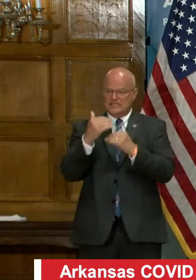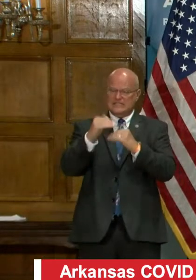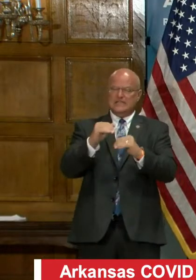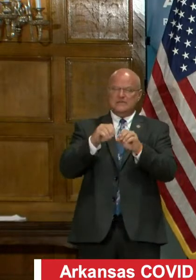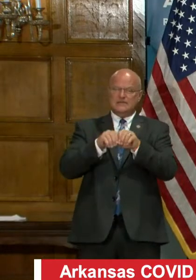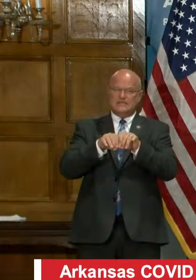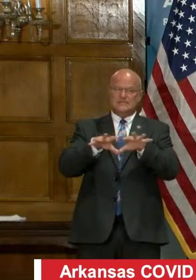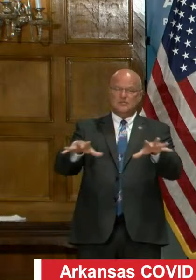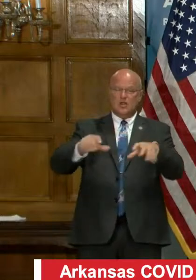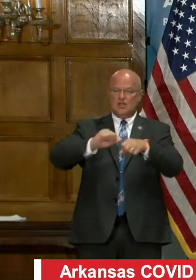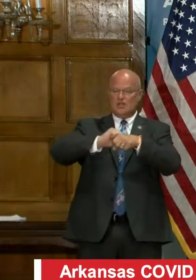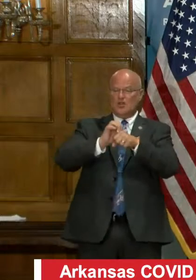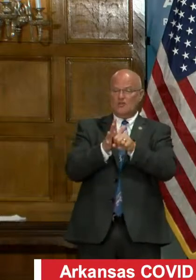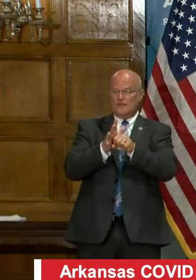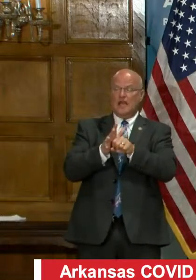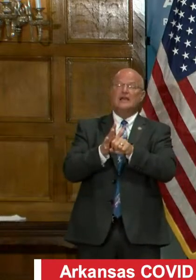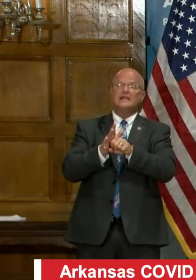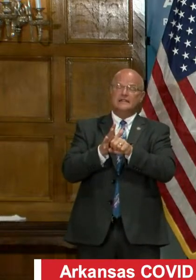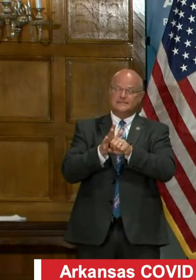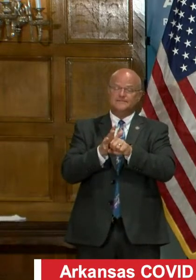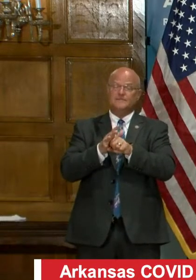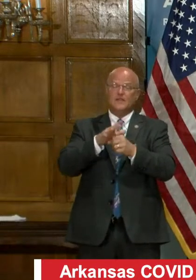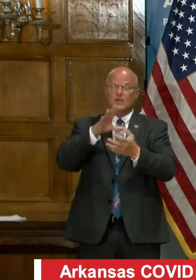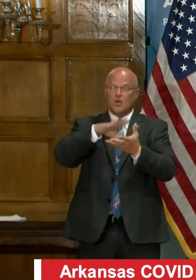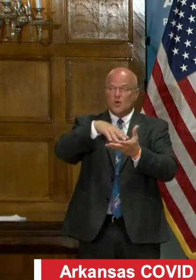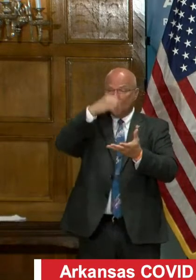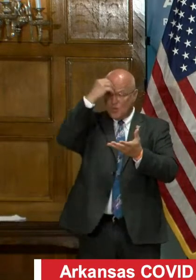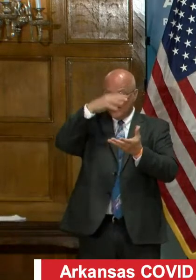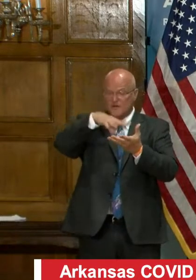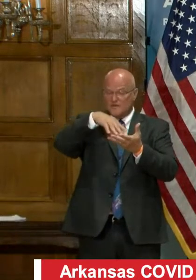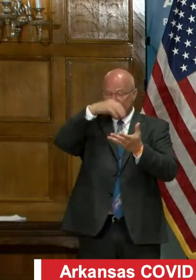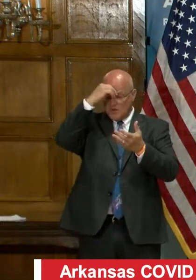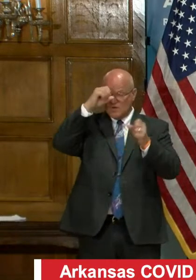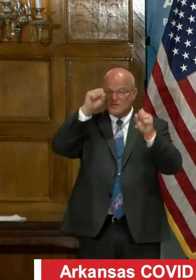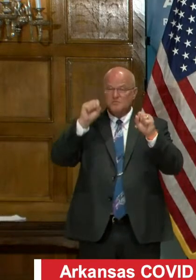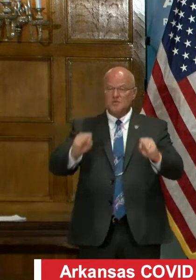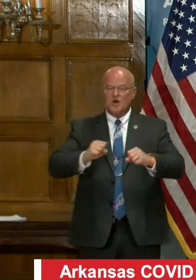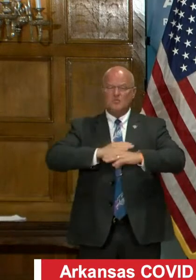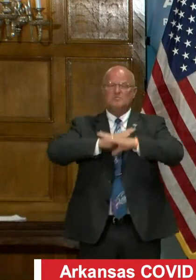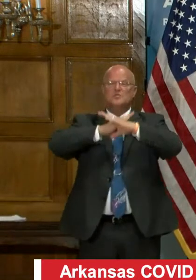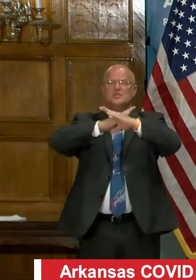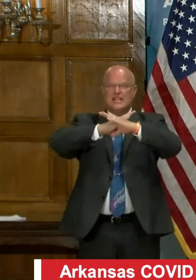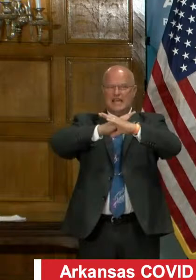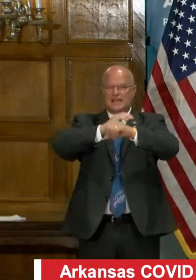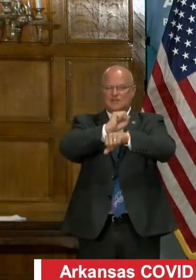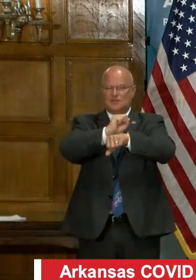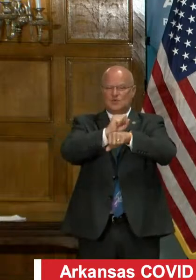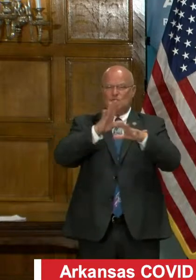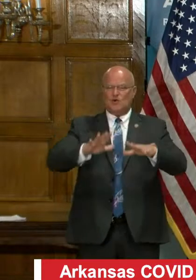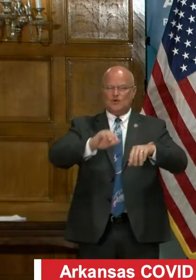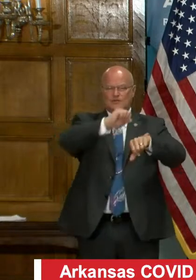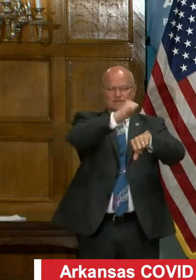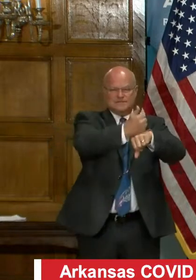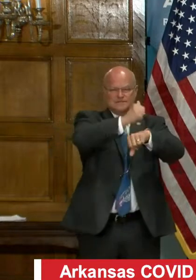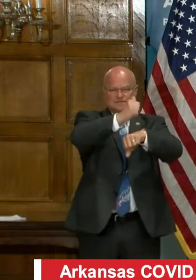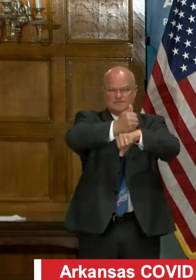of COVID-19. And we've learned that it is possible to protect workers in those settings and to put in